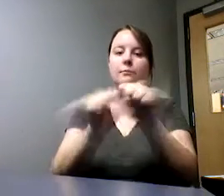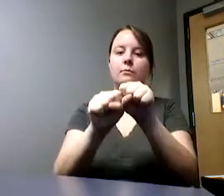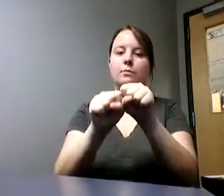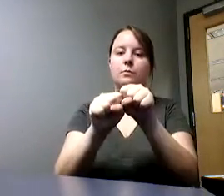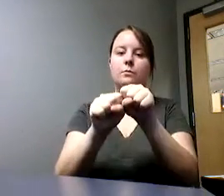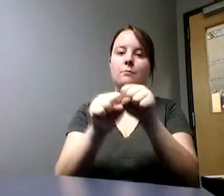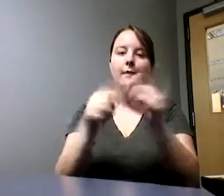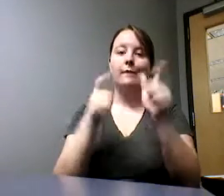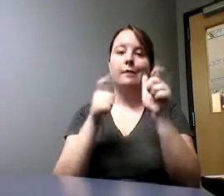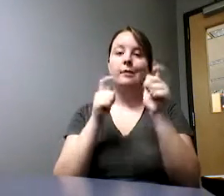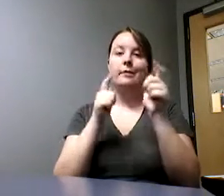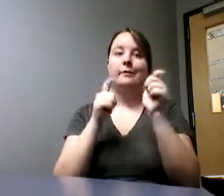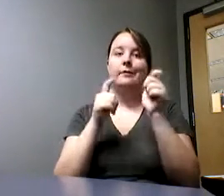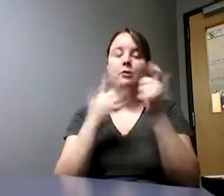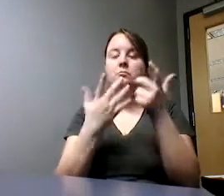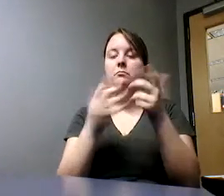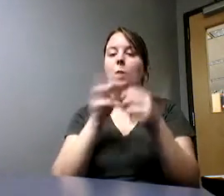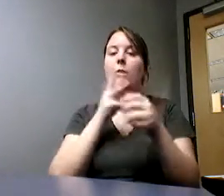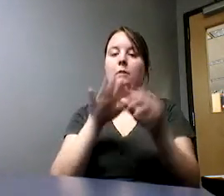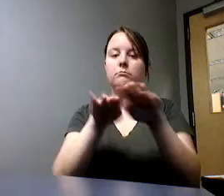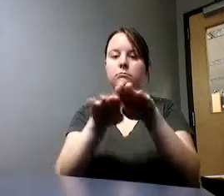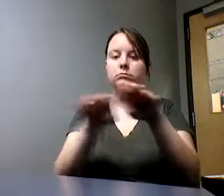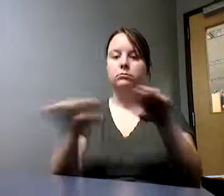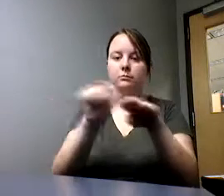the atmosphere can hold. Next term.